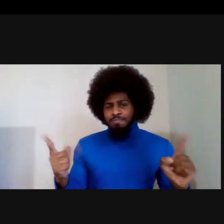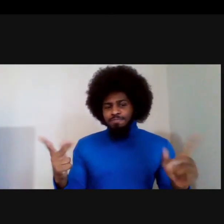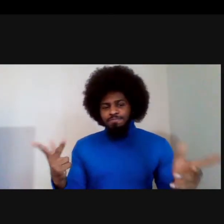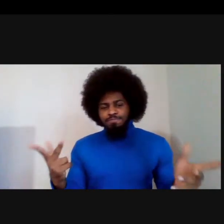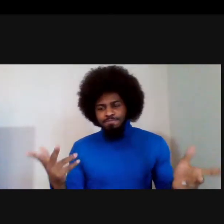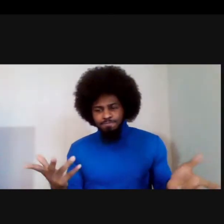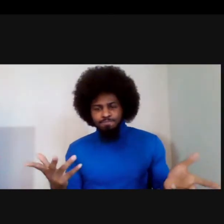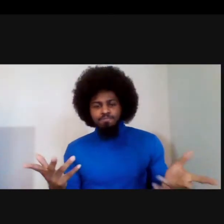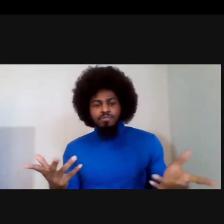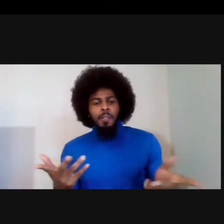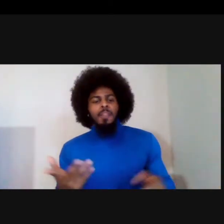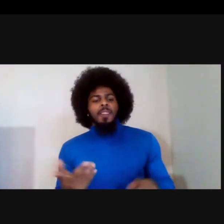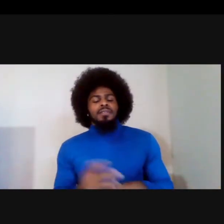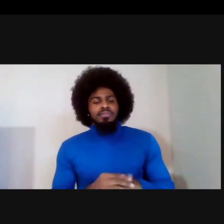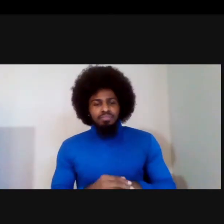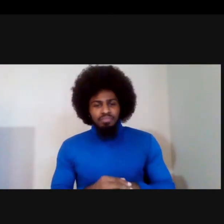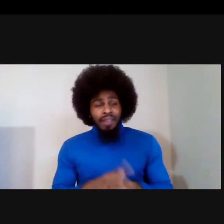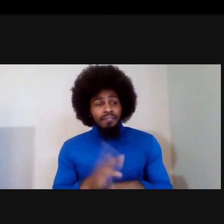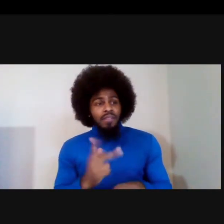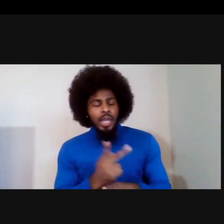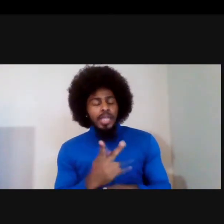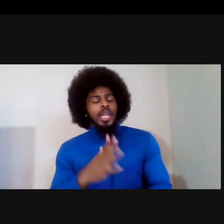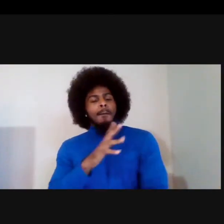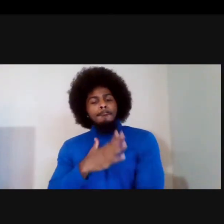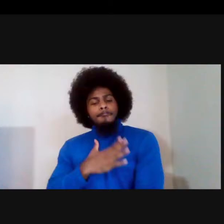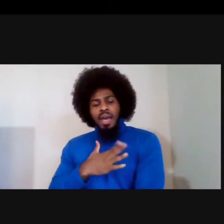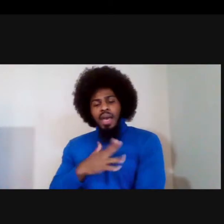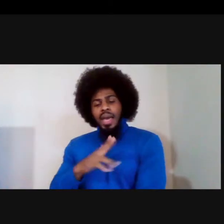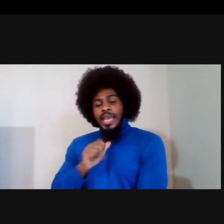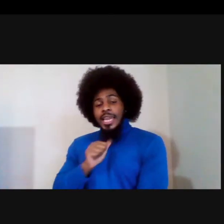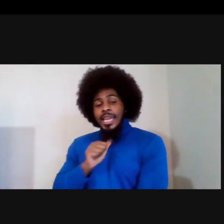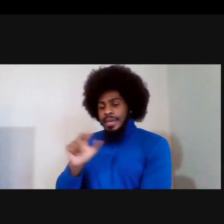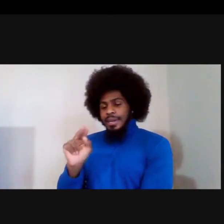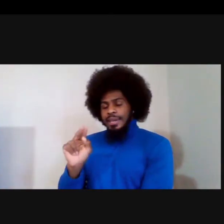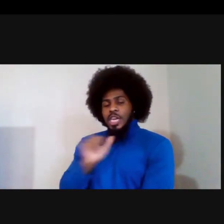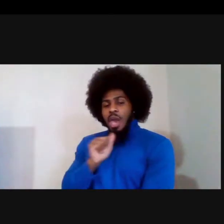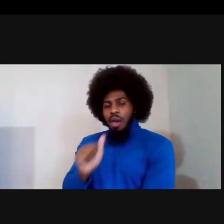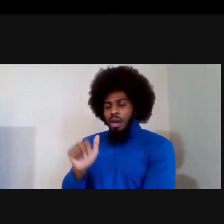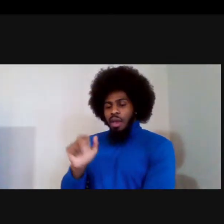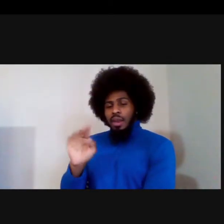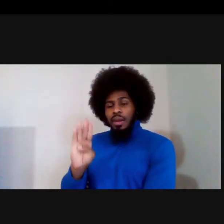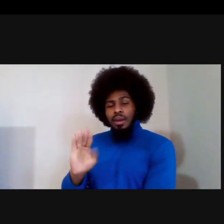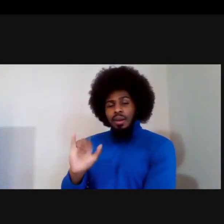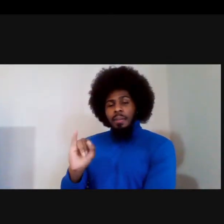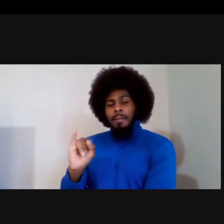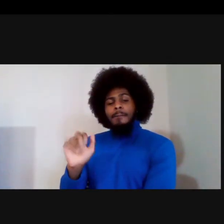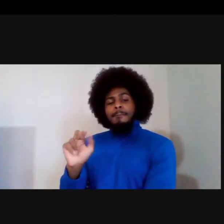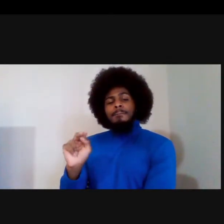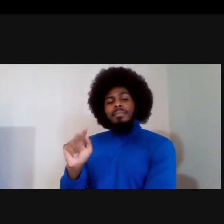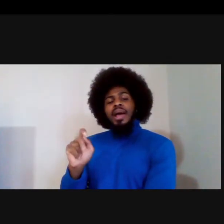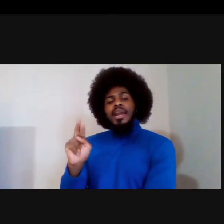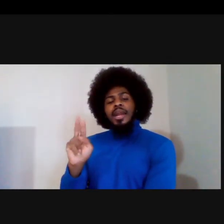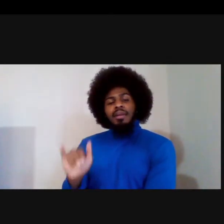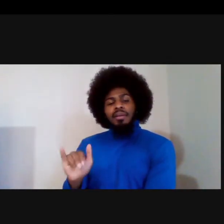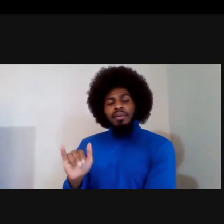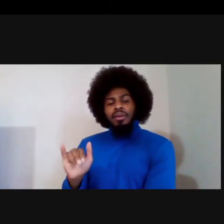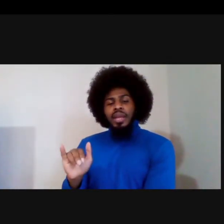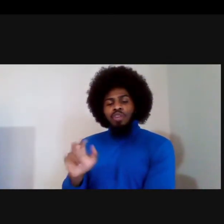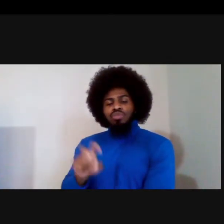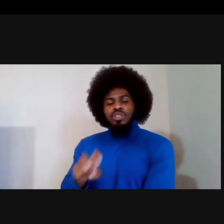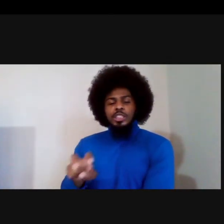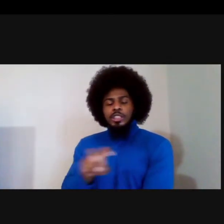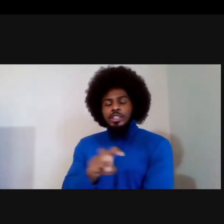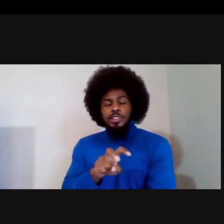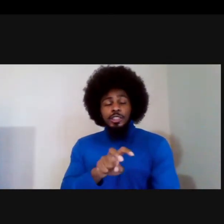know, my non-binary trans transition being like, oh, you're uncti. Okay, got it. It's like, I'm